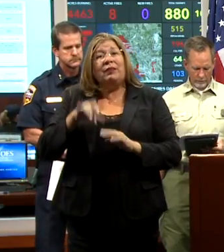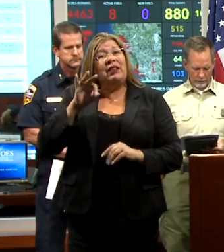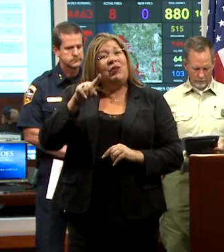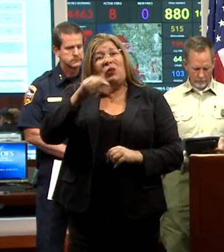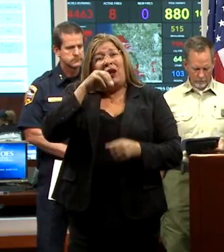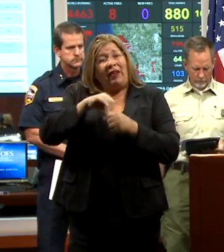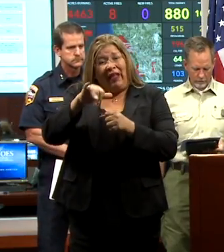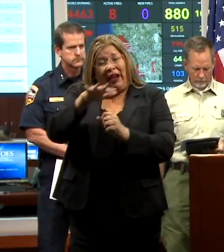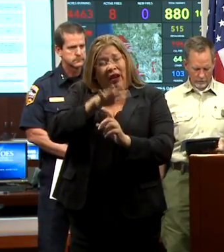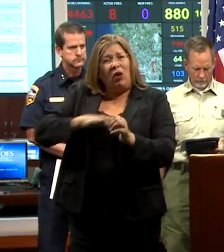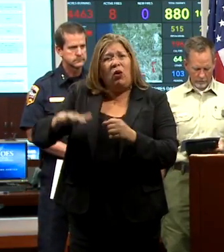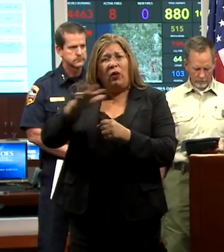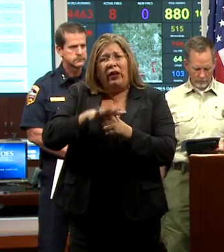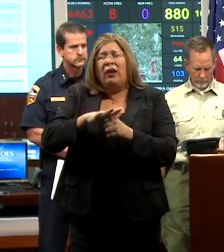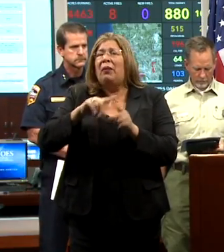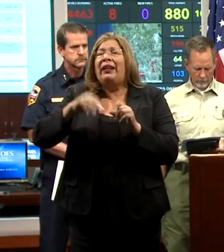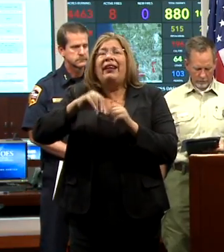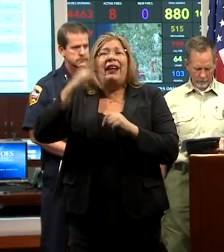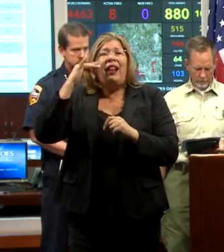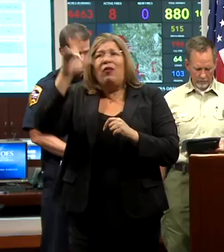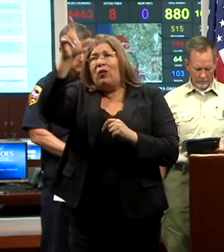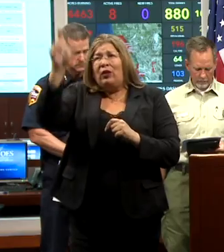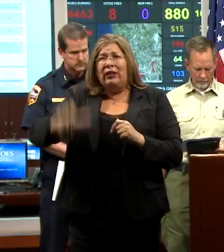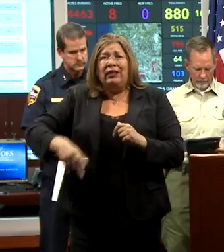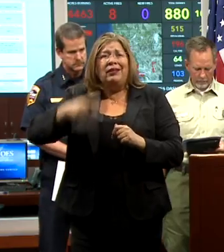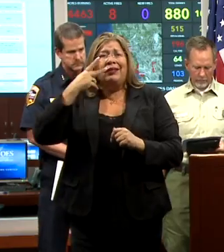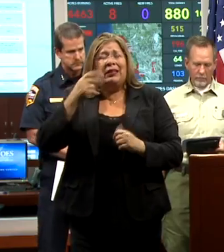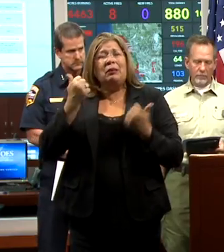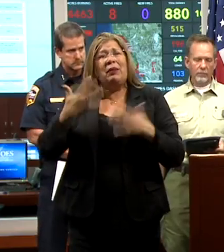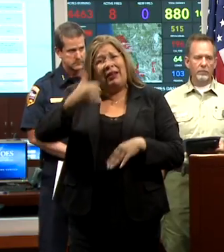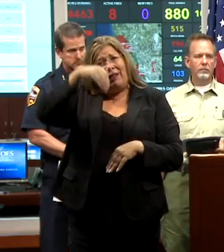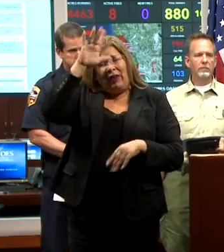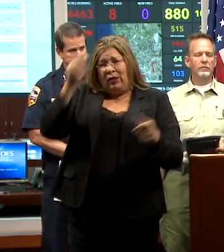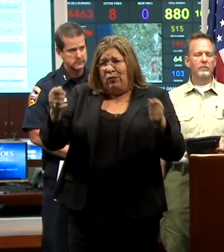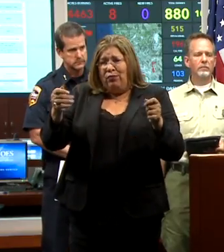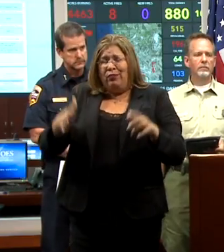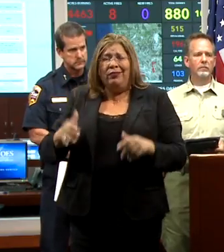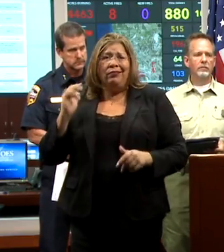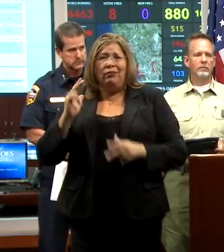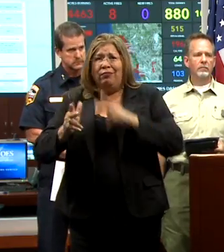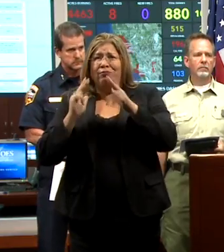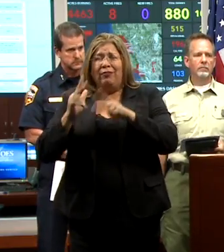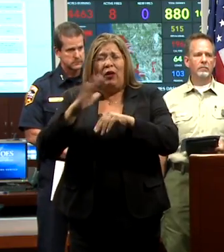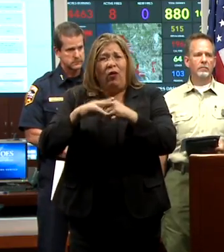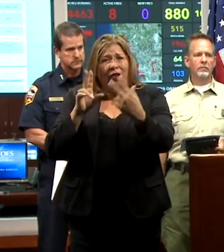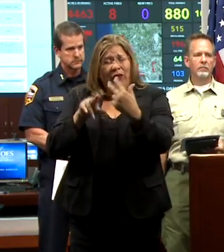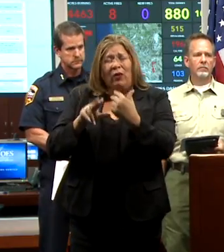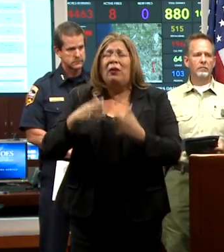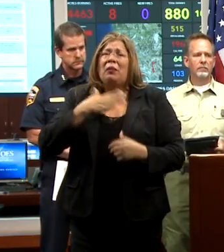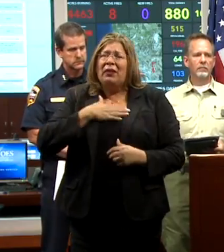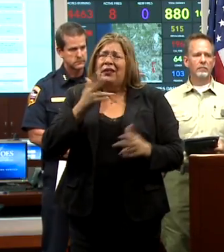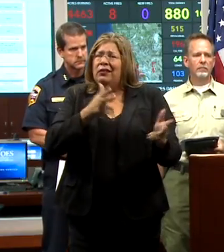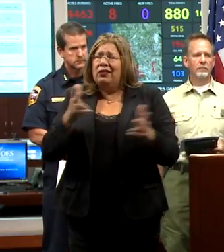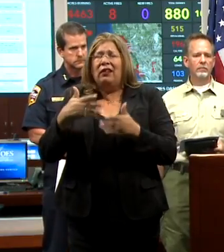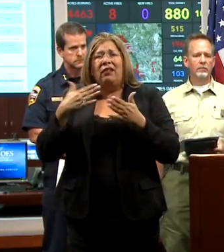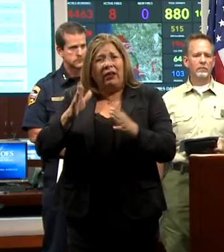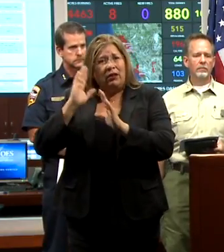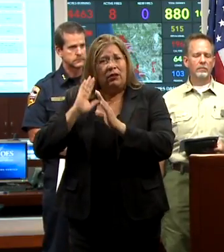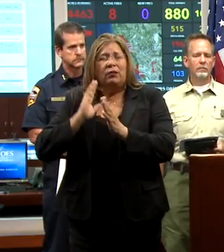around California today, you'll see our fire trucks and emergency response vehicles moving along the freeways. Please make way for them to get